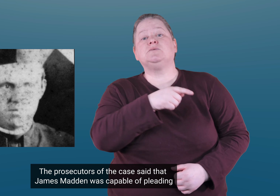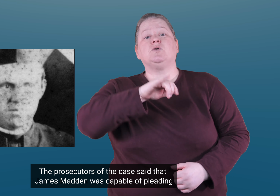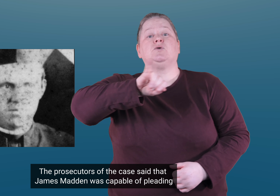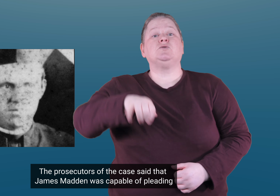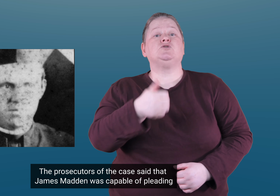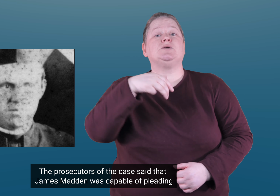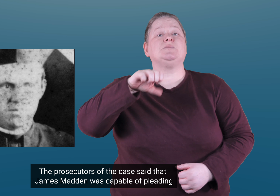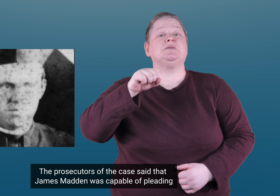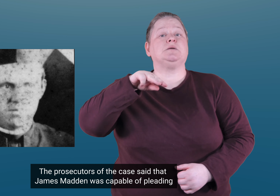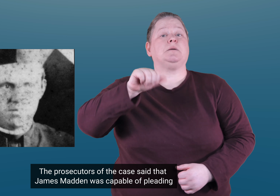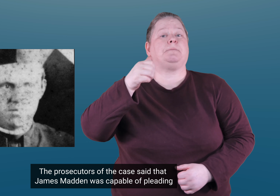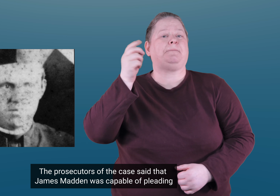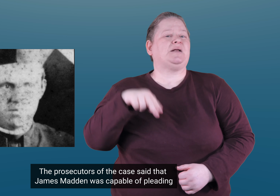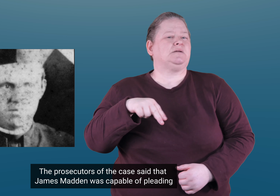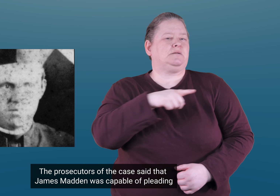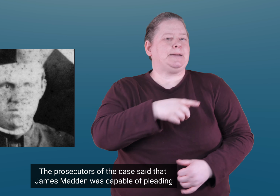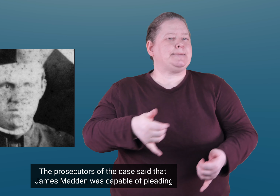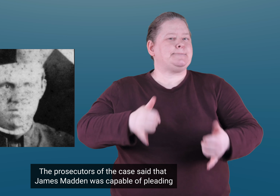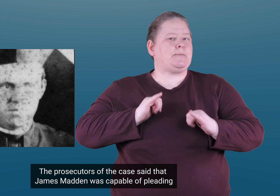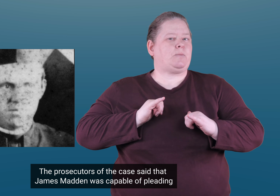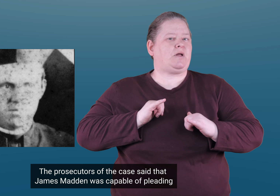that James Madden was capable of pleading,